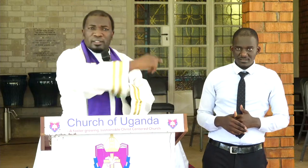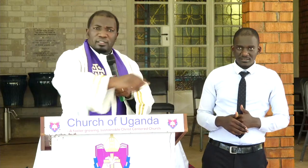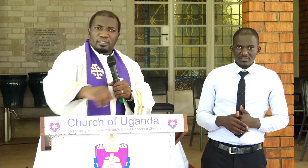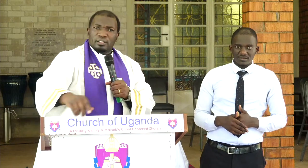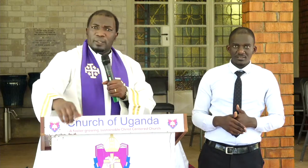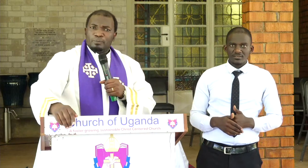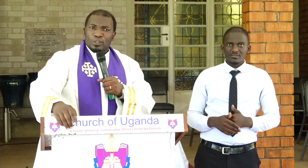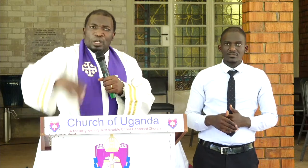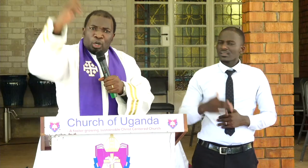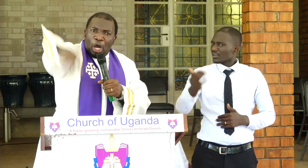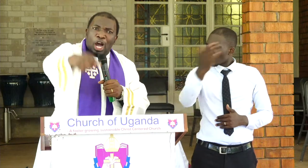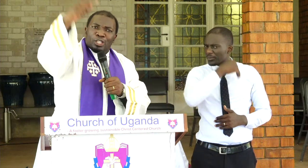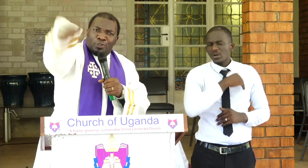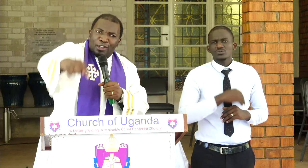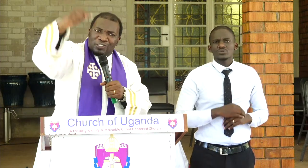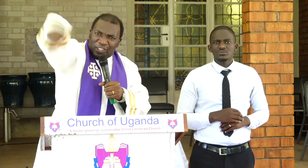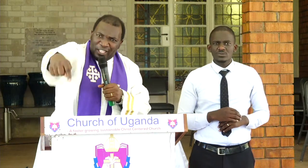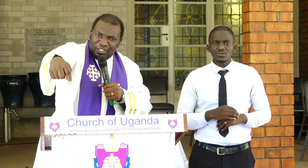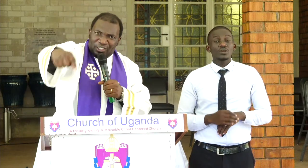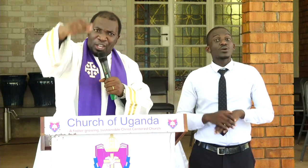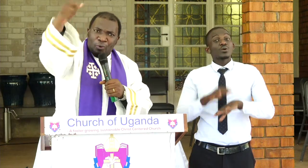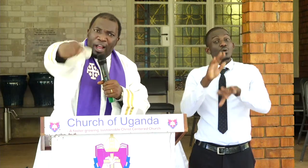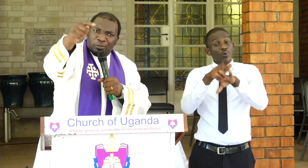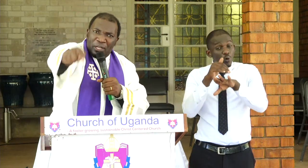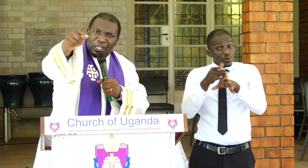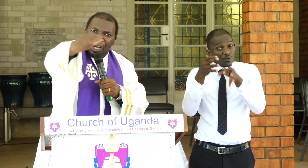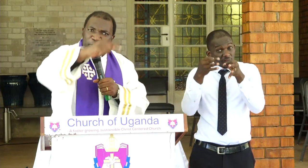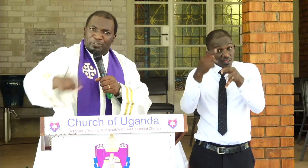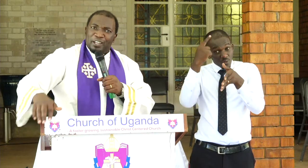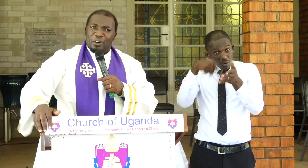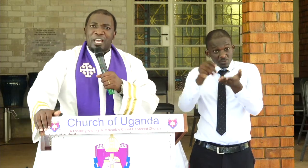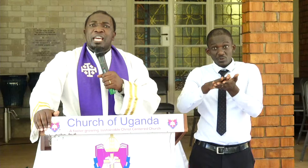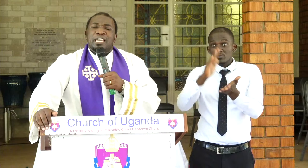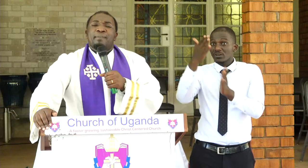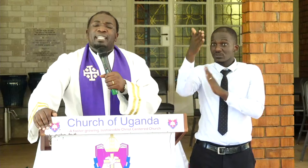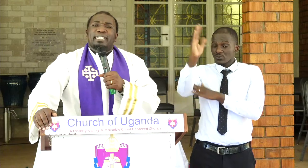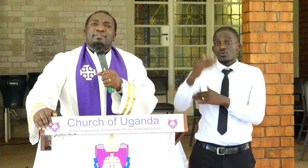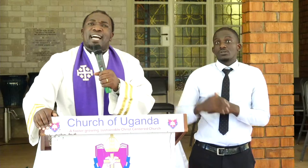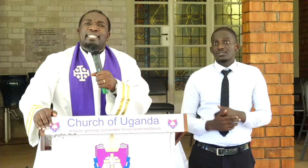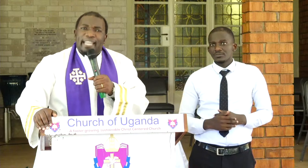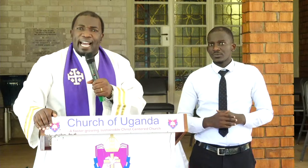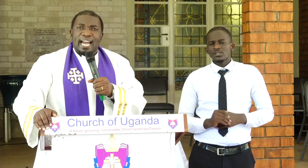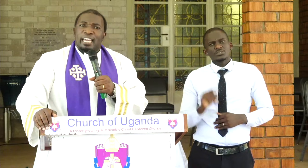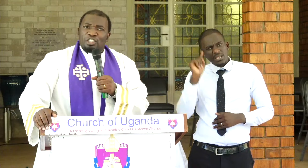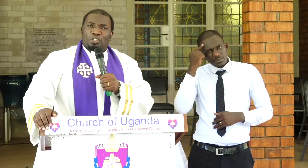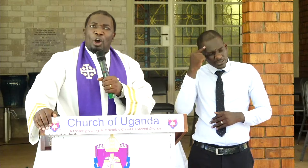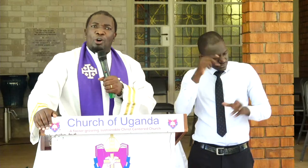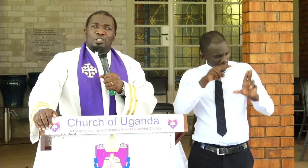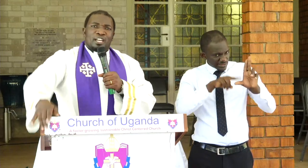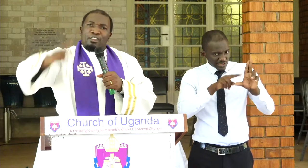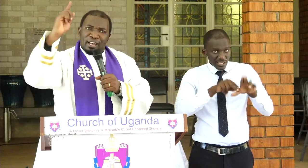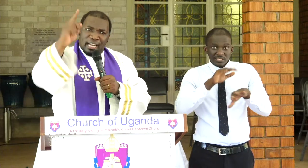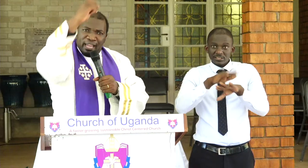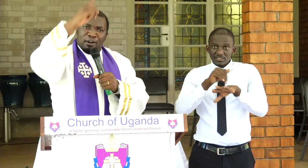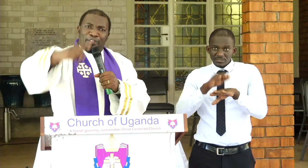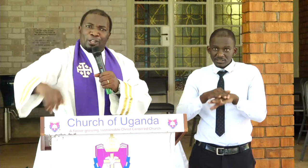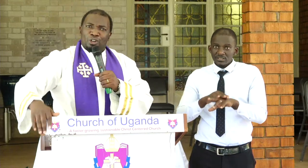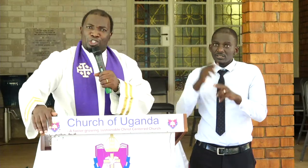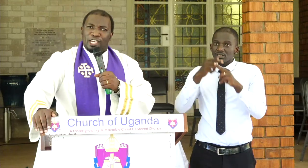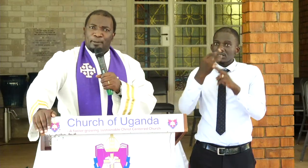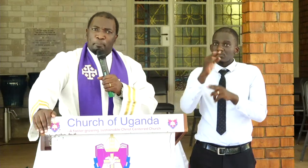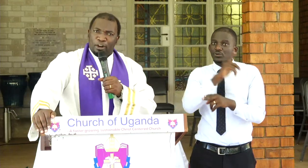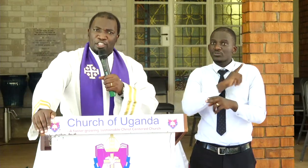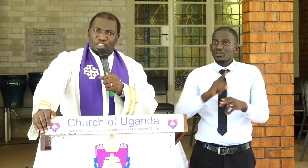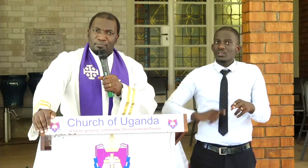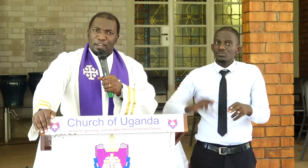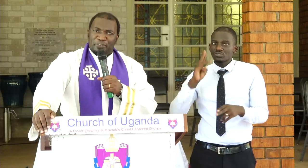Come on! Call those things what will glorify God. Imagine that chair is called, the name of the Lord